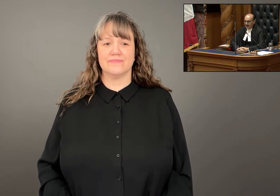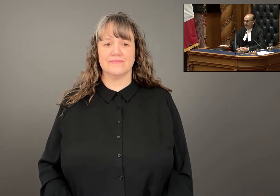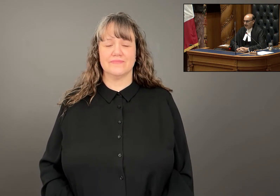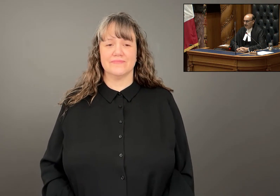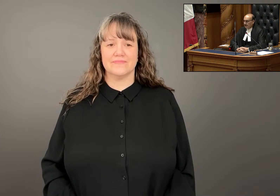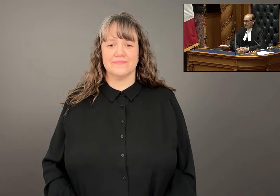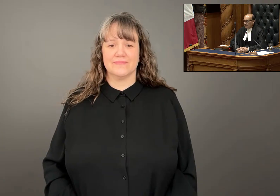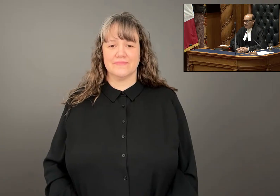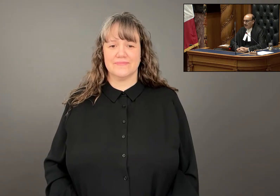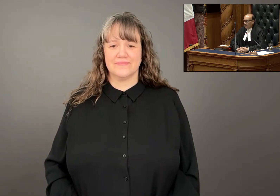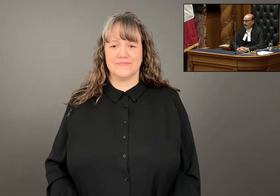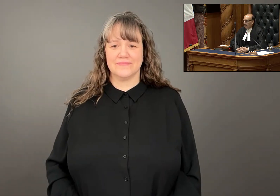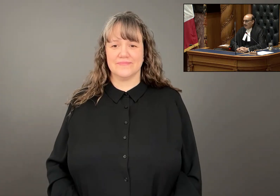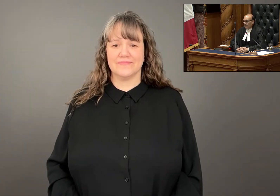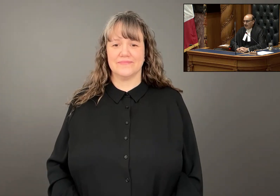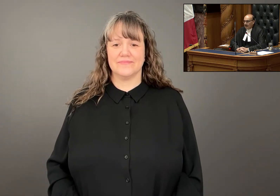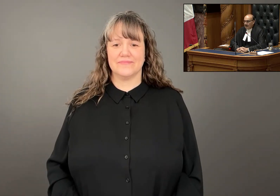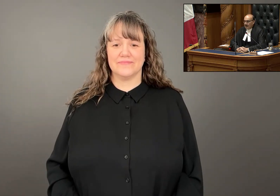Thank you.